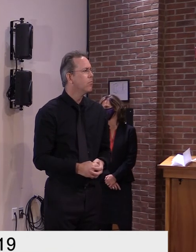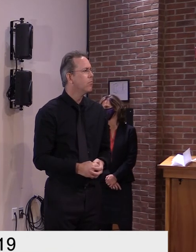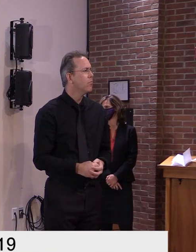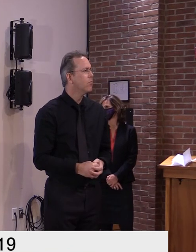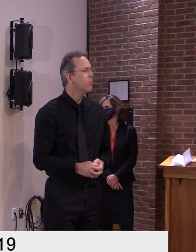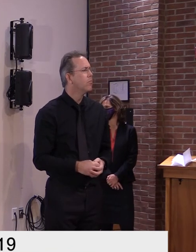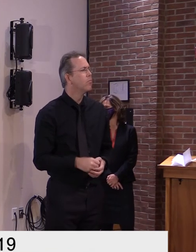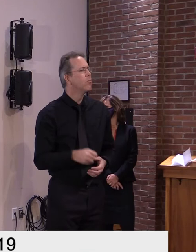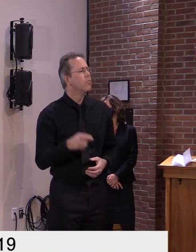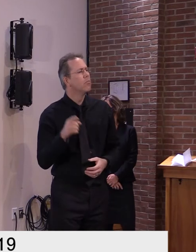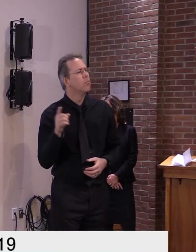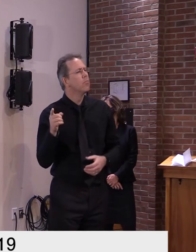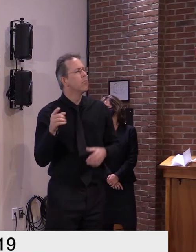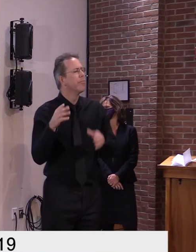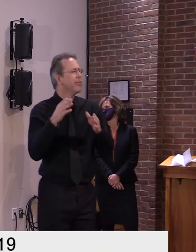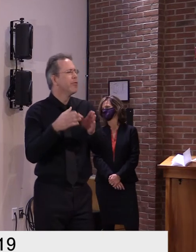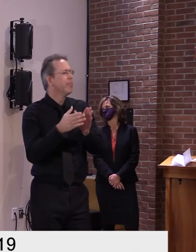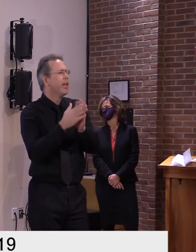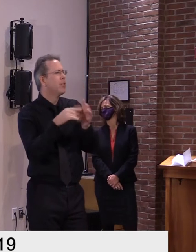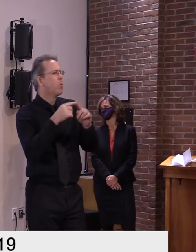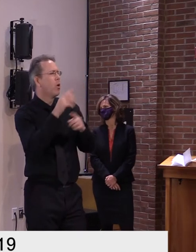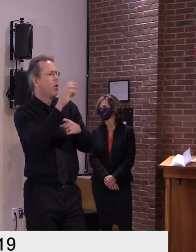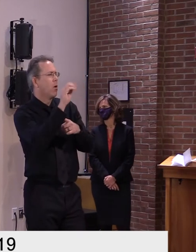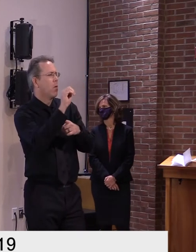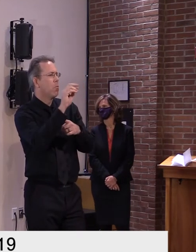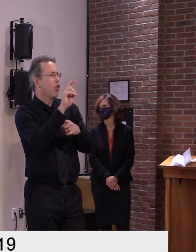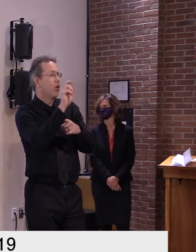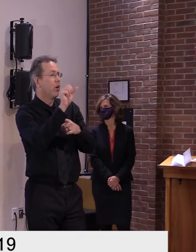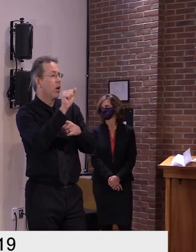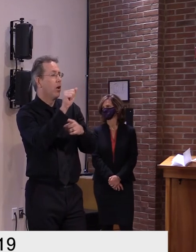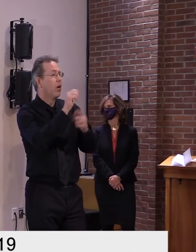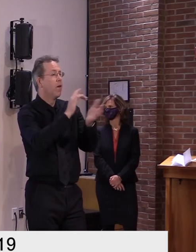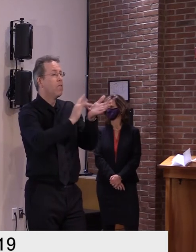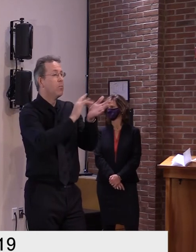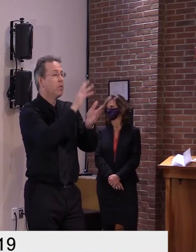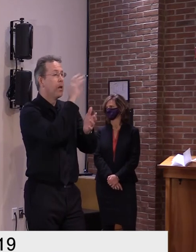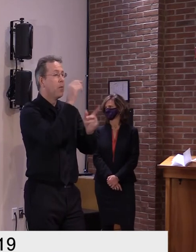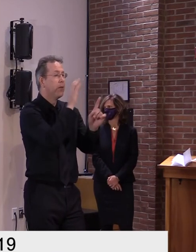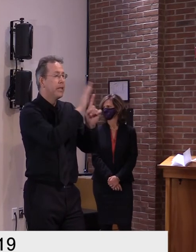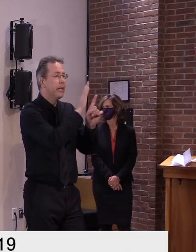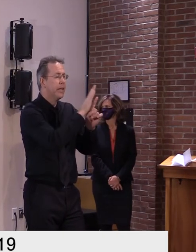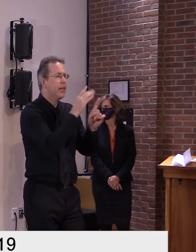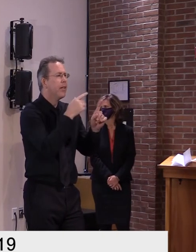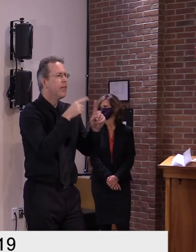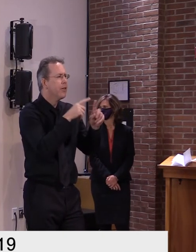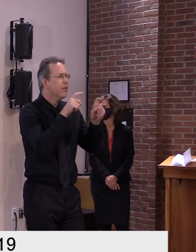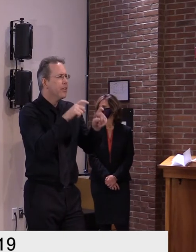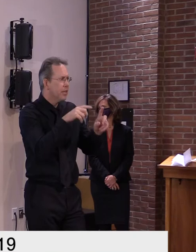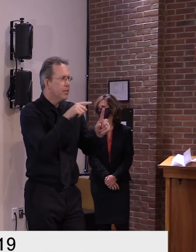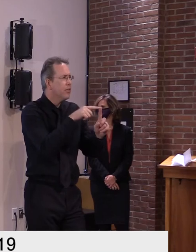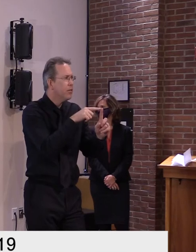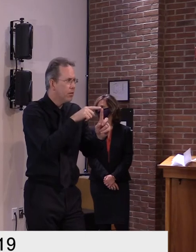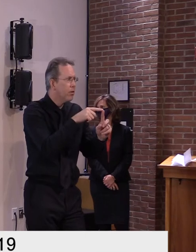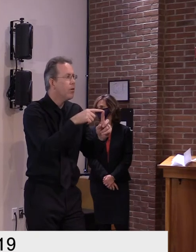or dangerous, then why keep the lockdowns and isolations that are